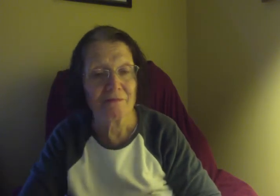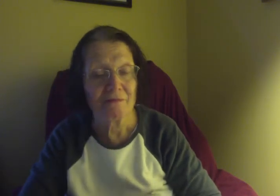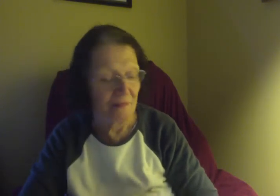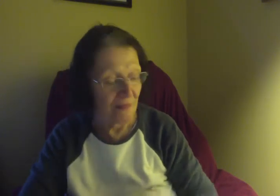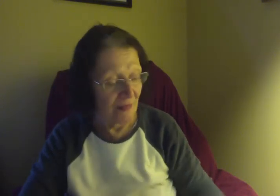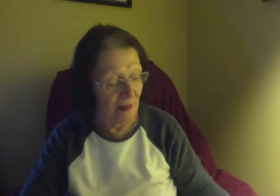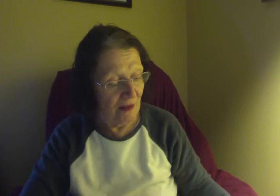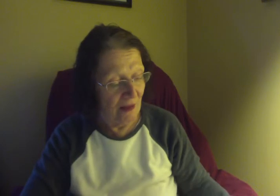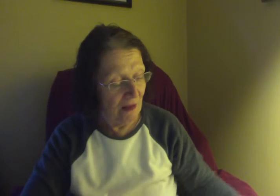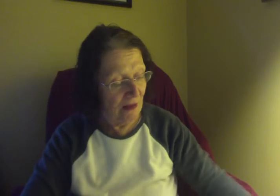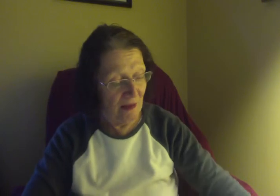Ah